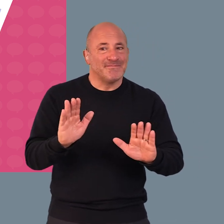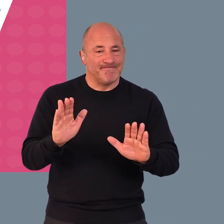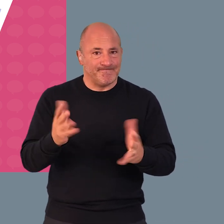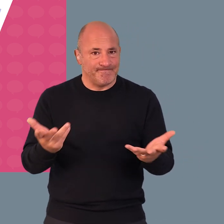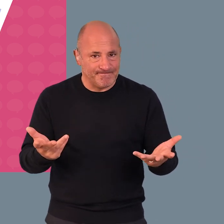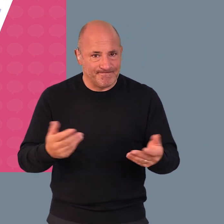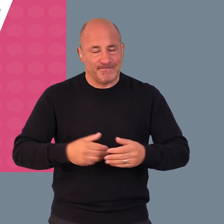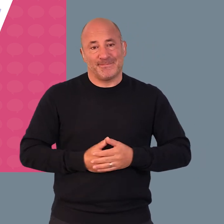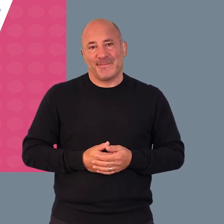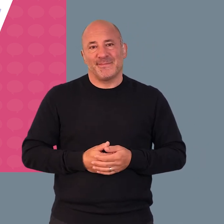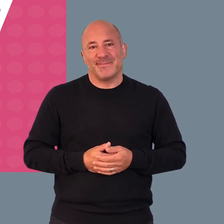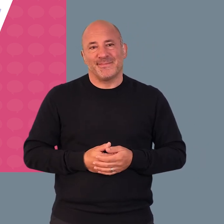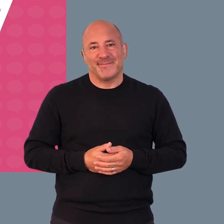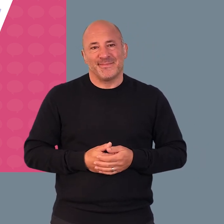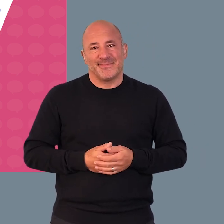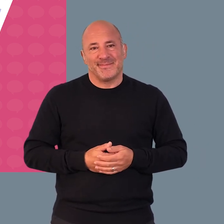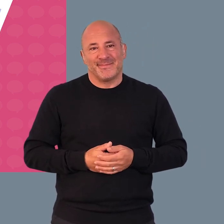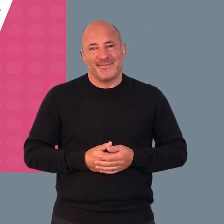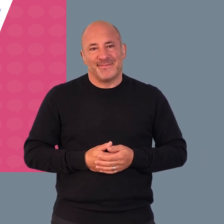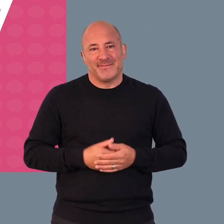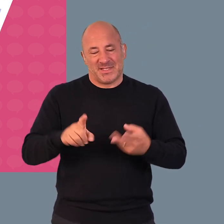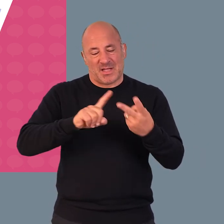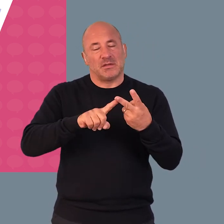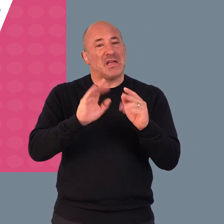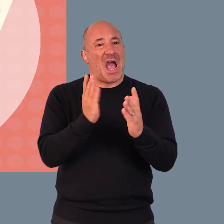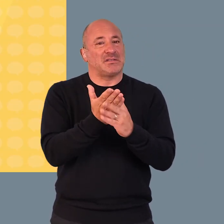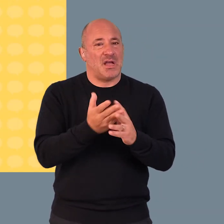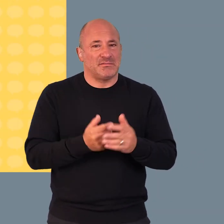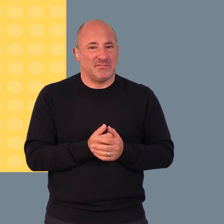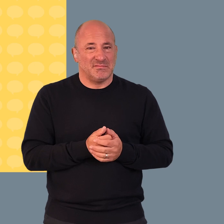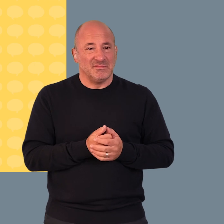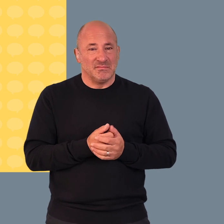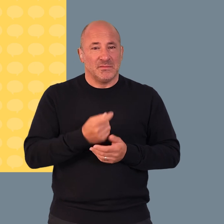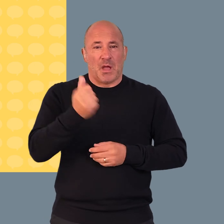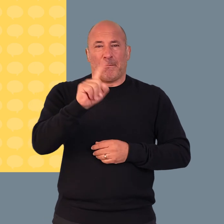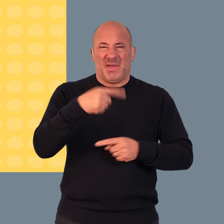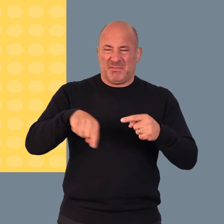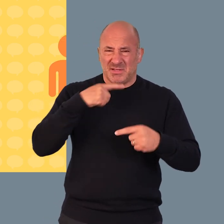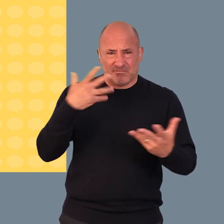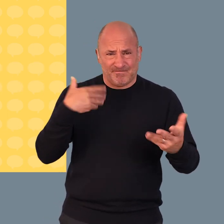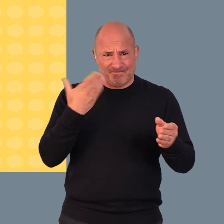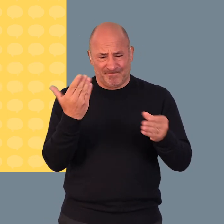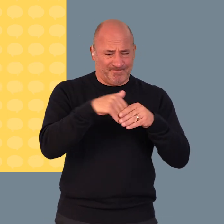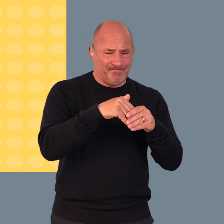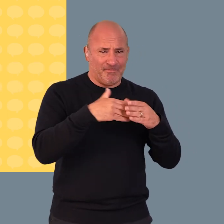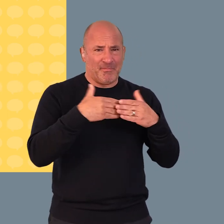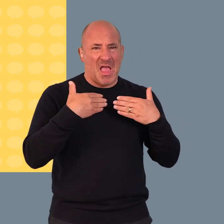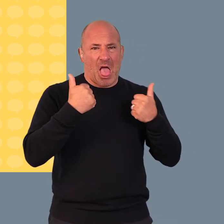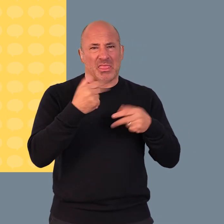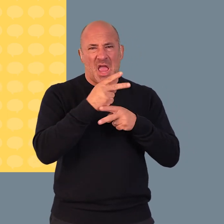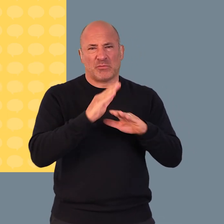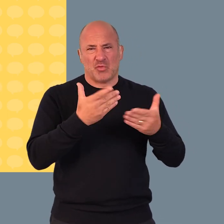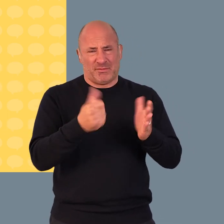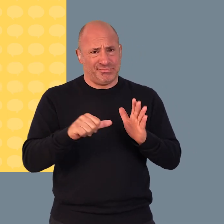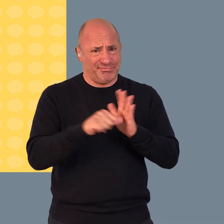put people off and think that services are not for them. Access. We heard that people struggle to